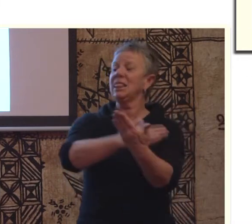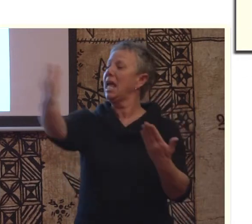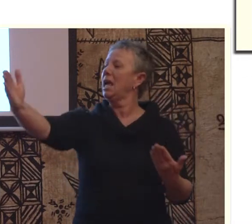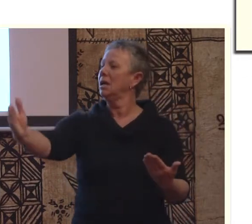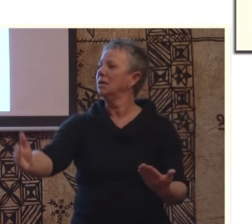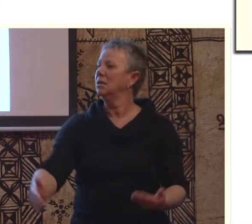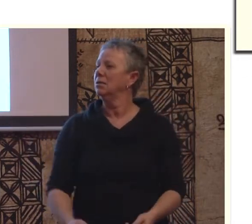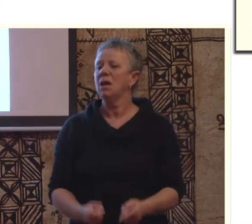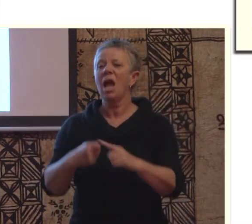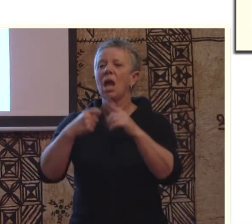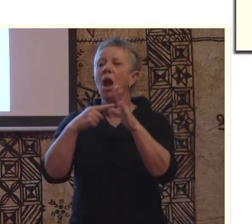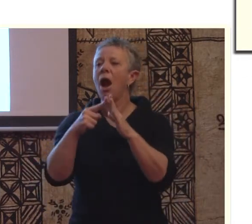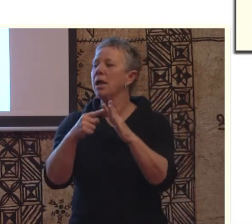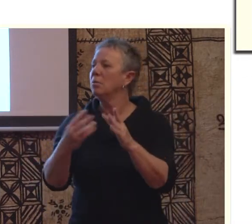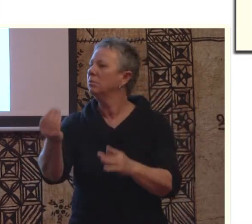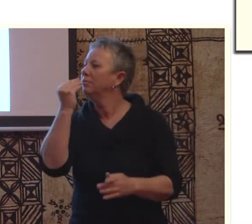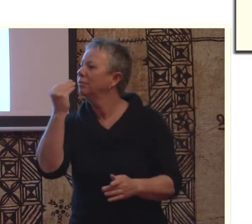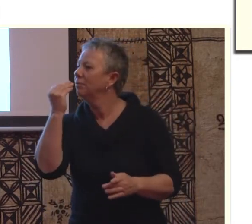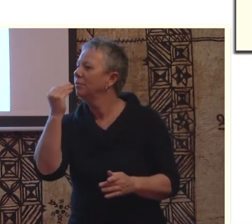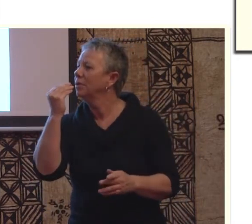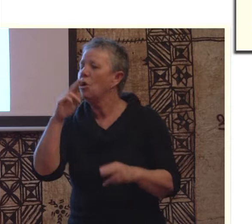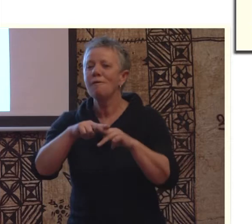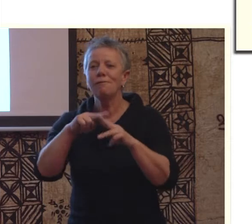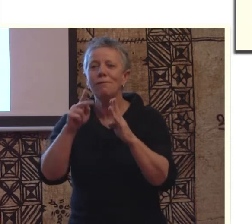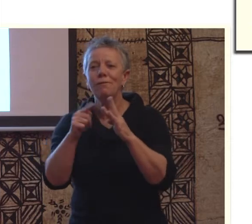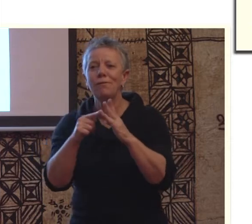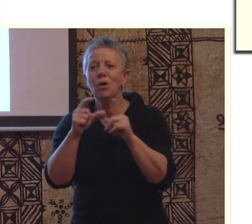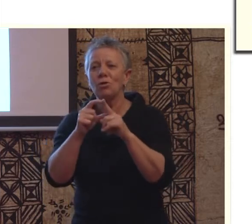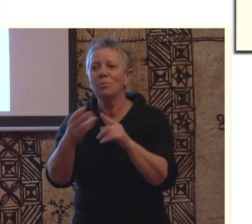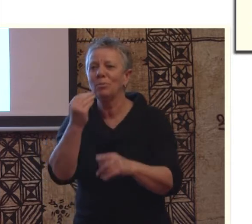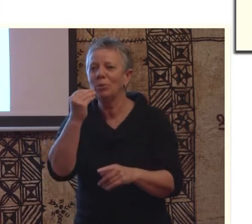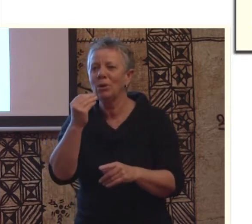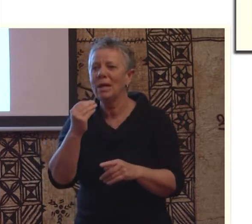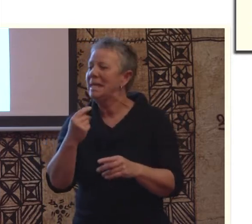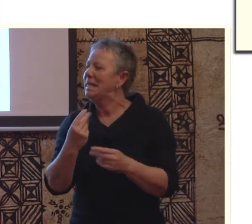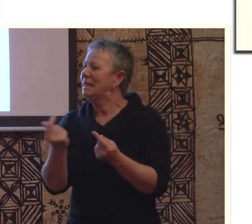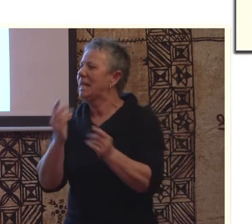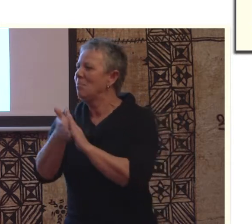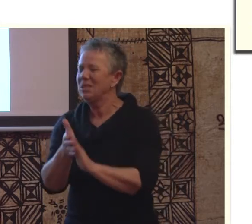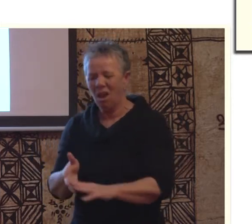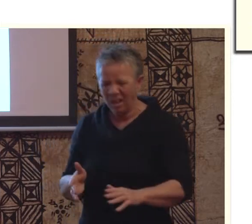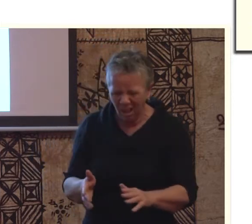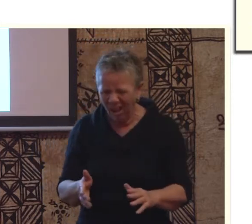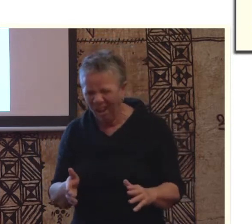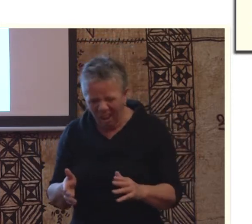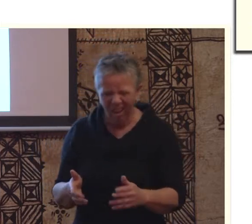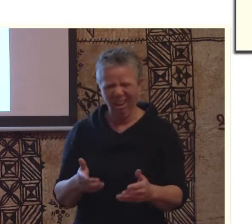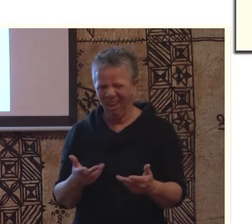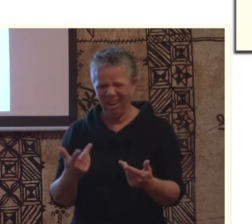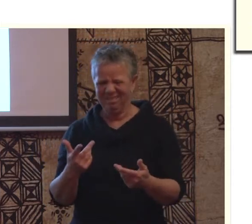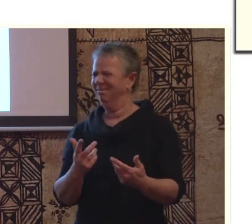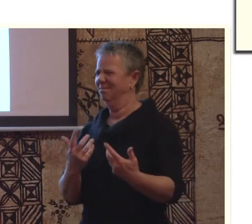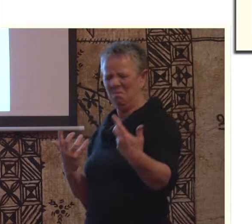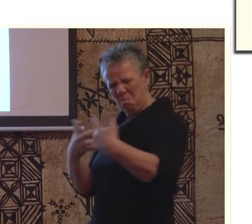sometimes some seem a bit more difficult to bridge the gap between the English concept of something and the